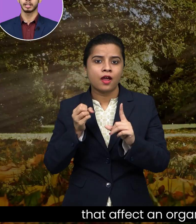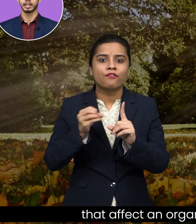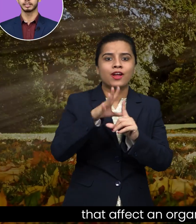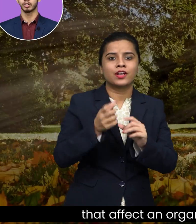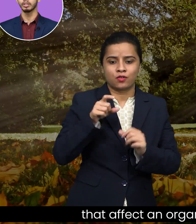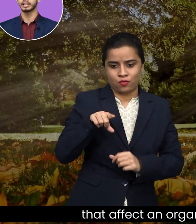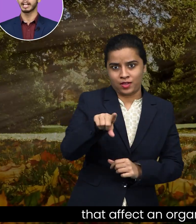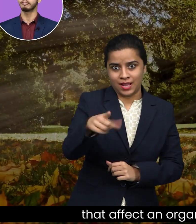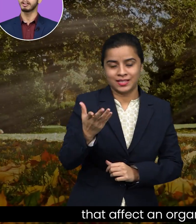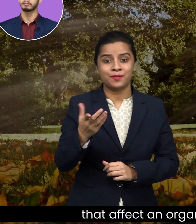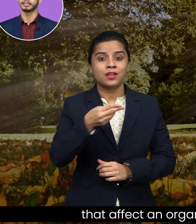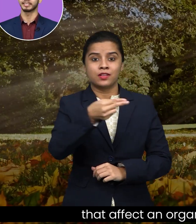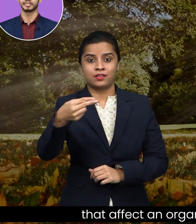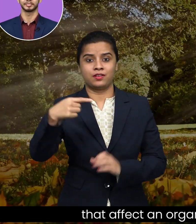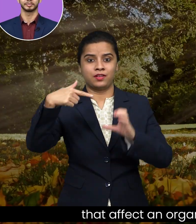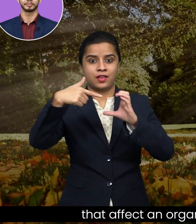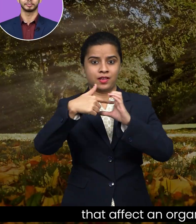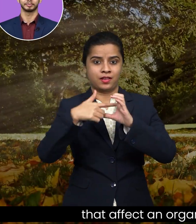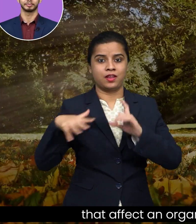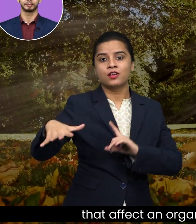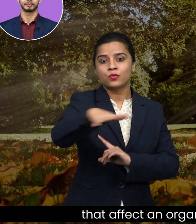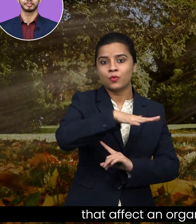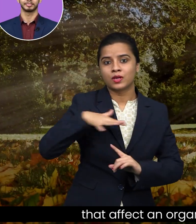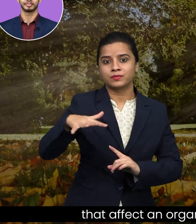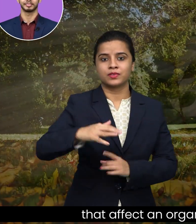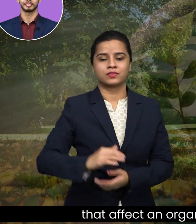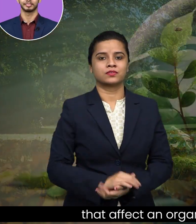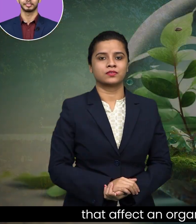organism is called the environment.